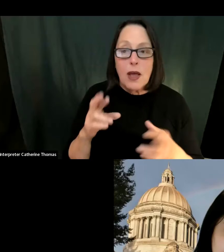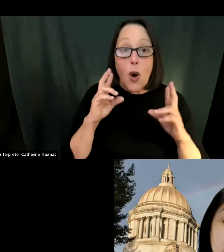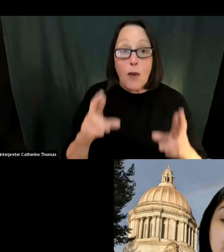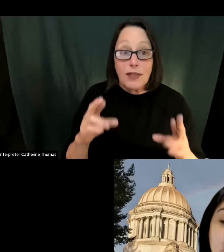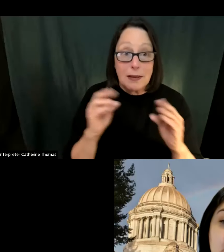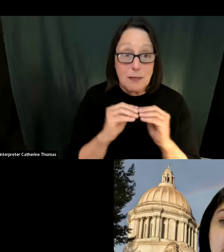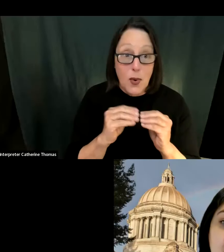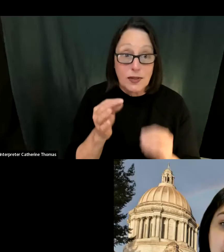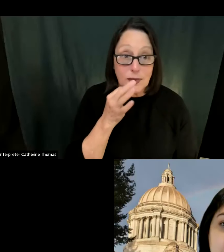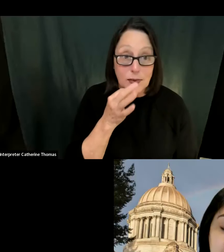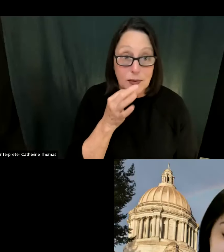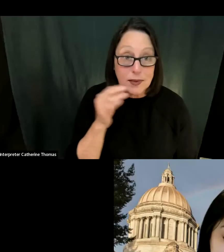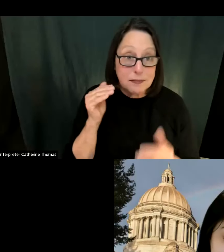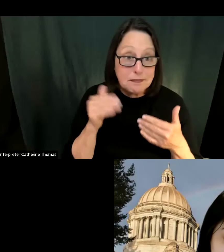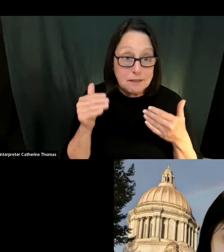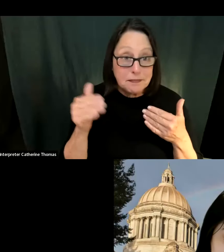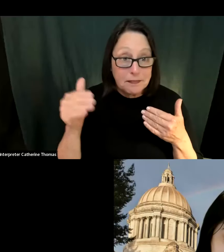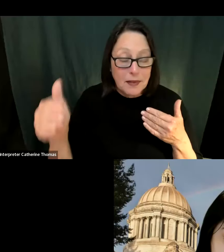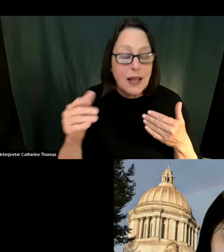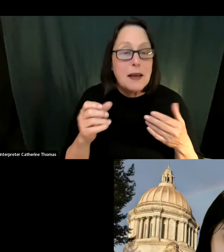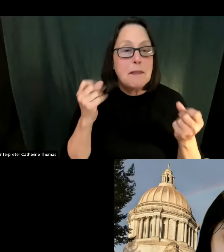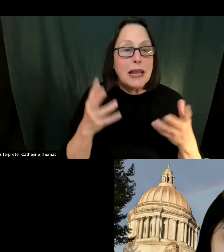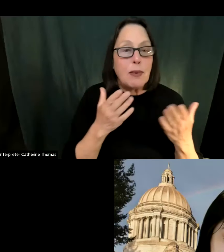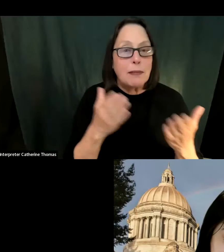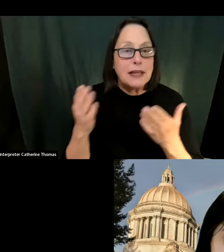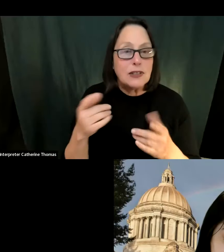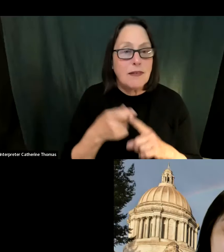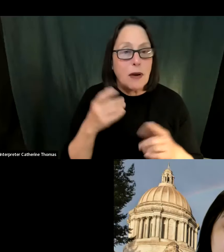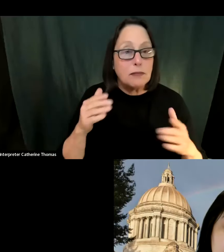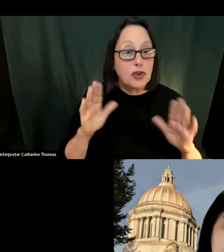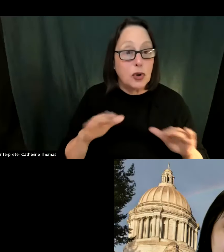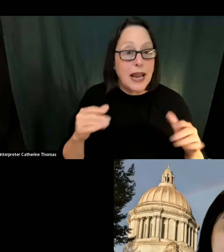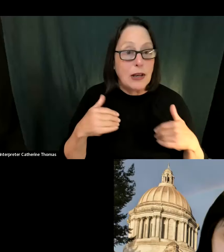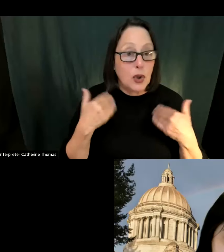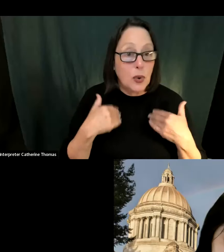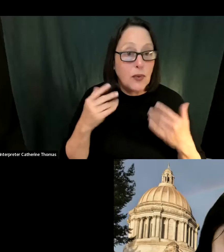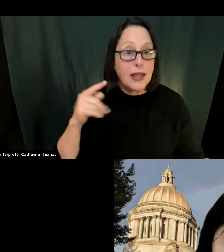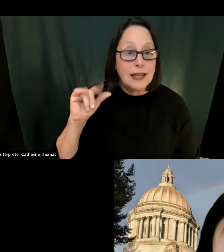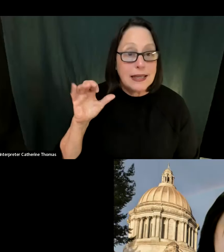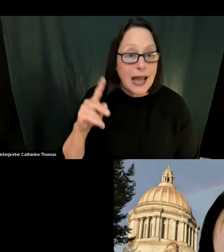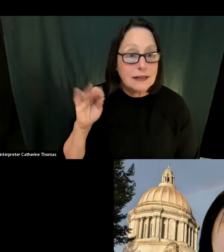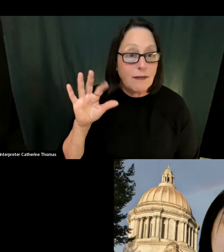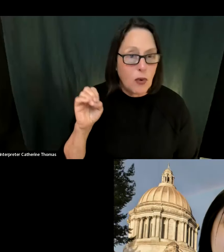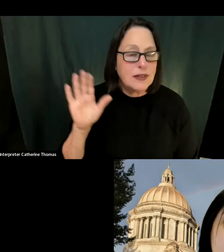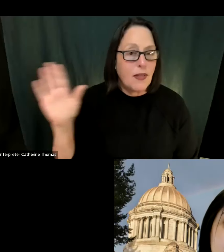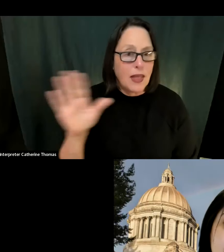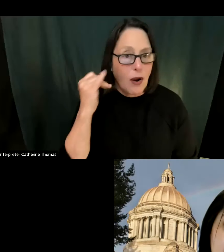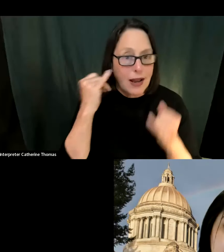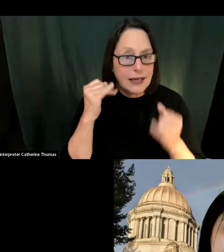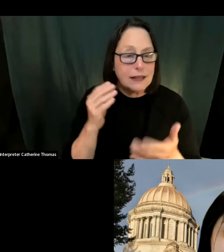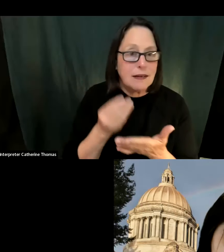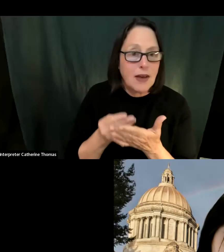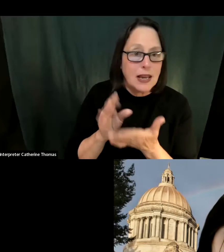others. A lot of the recommendations from the Children and Youth Task Force were funded. We